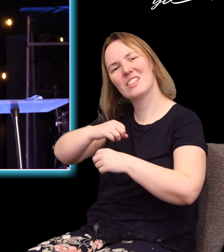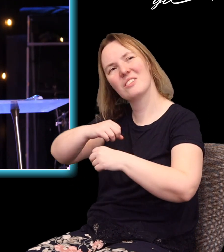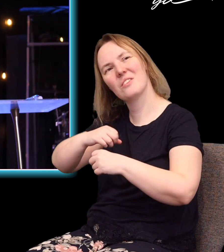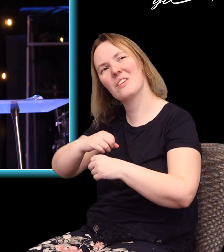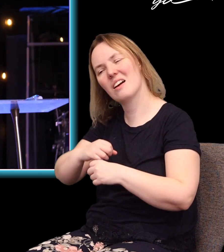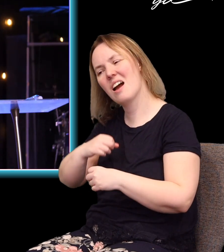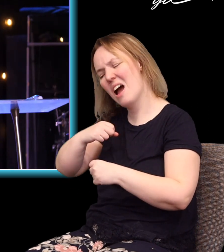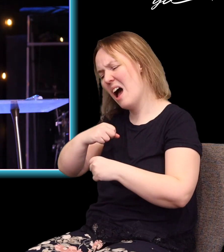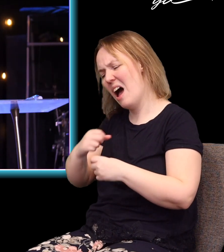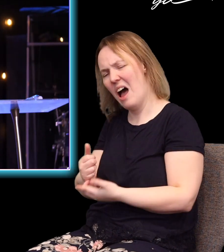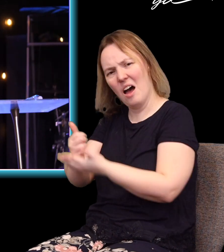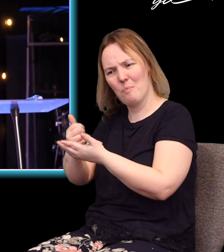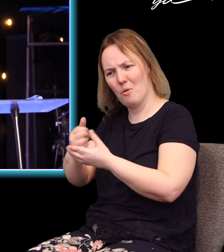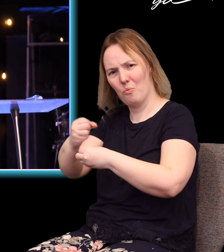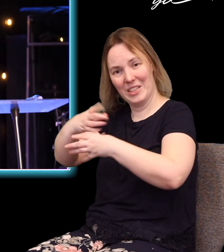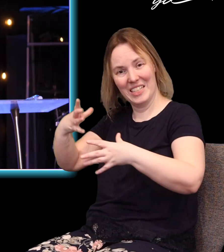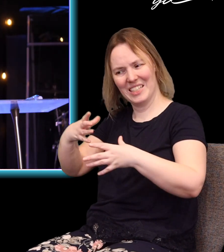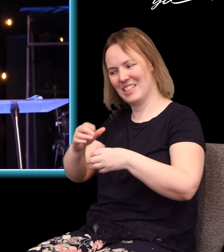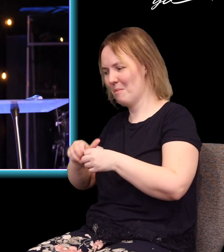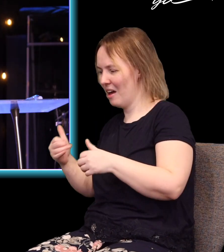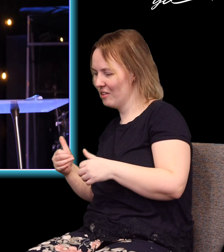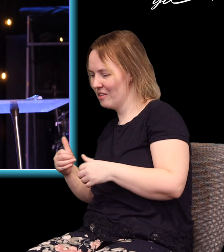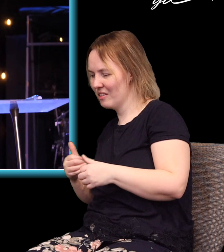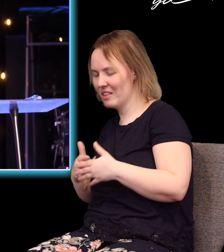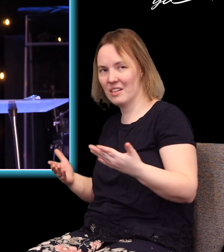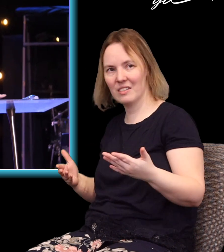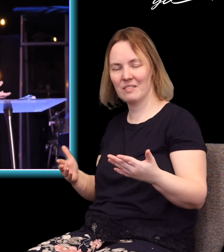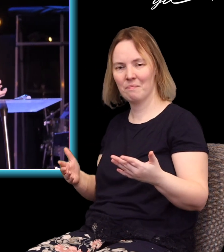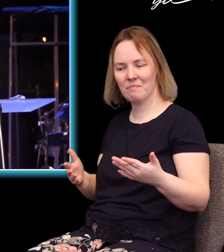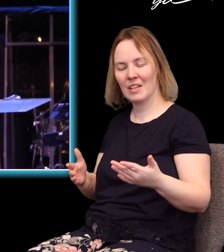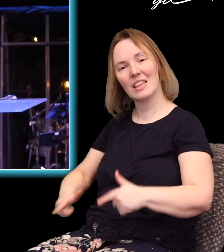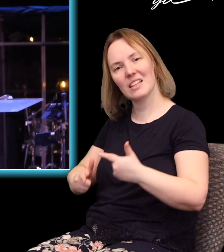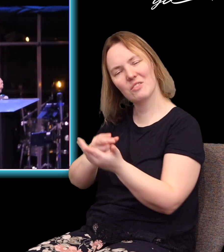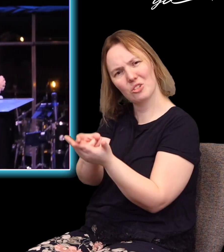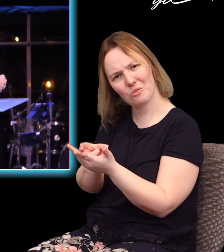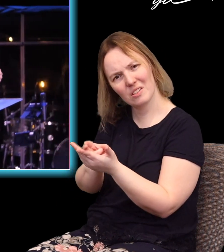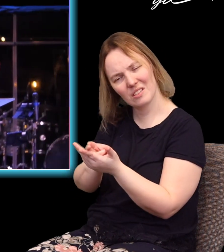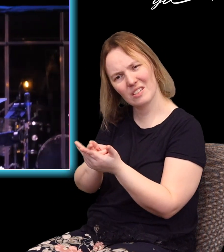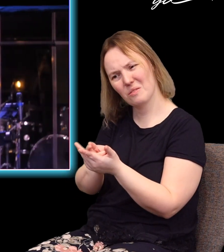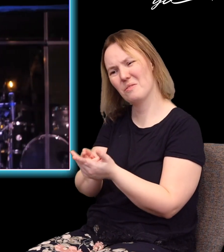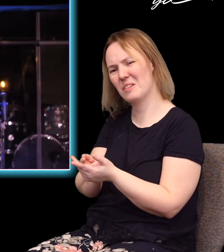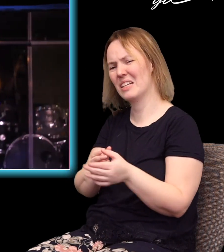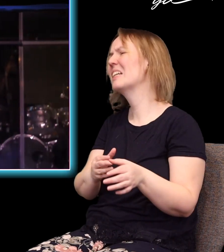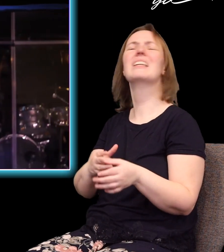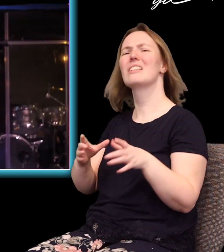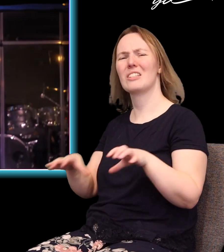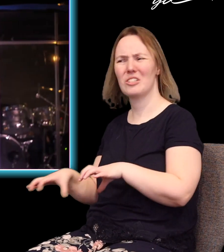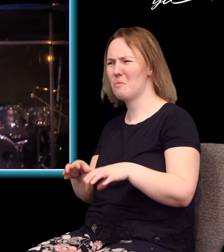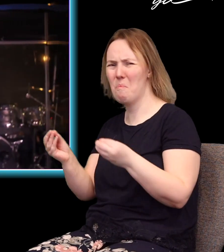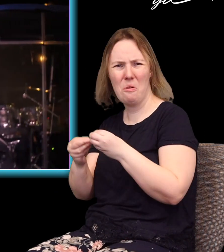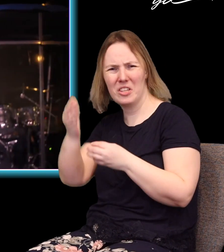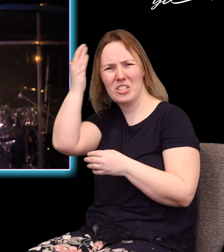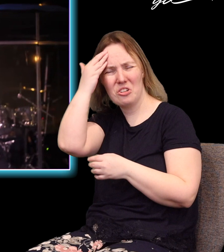get some of these other things released. We talked about, for example, lived truth. It's so important that we do so much more than just know the truth,